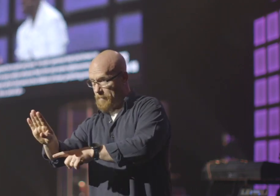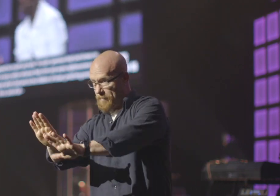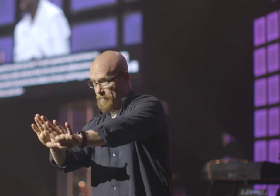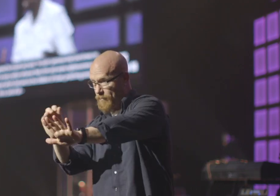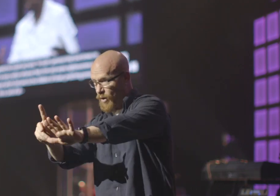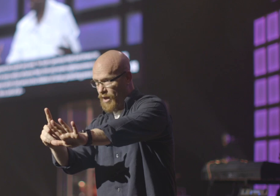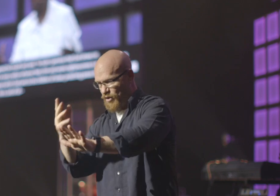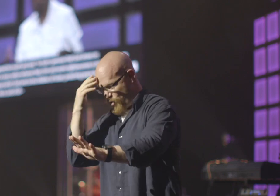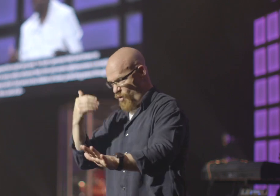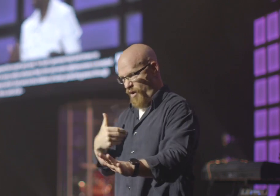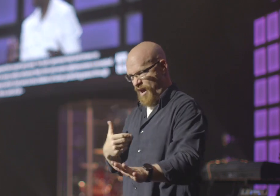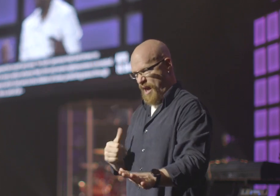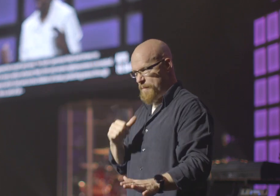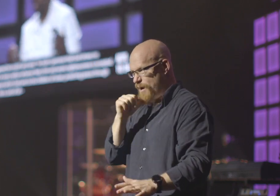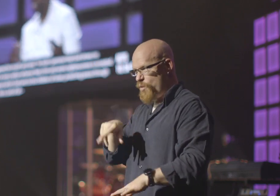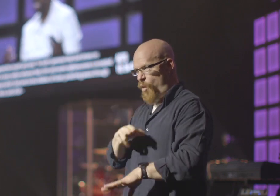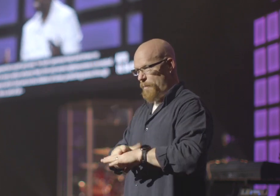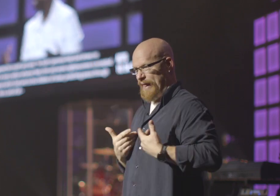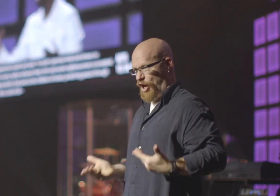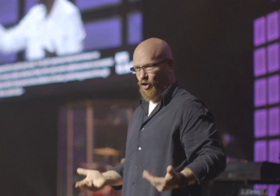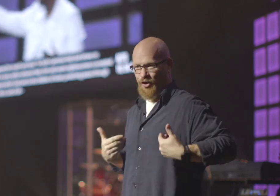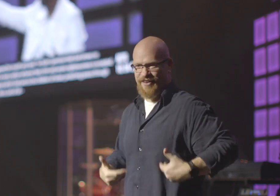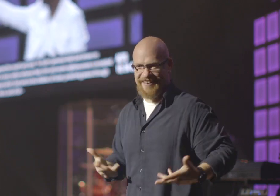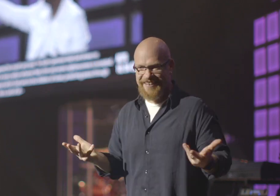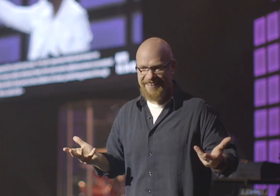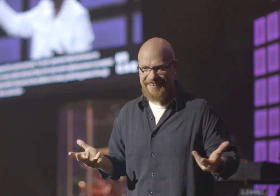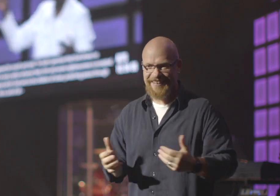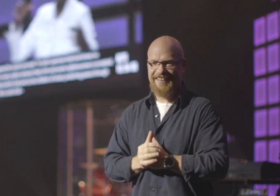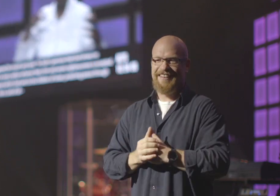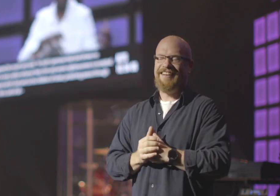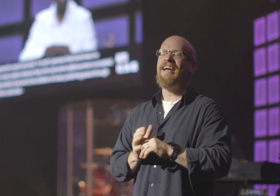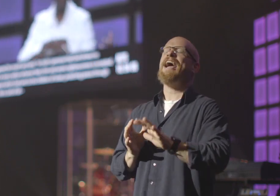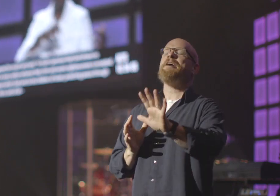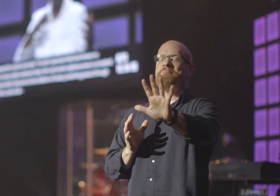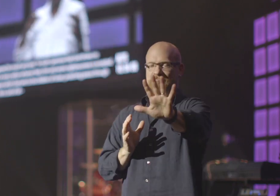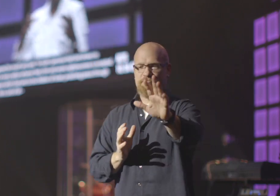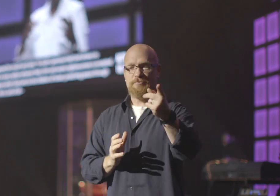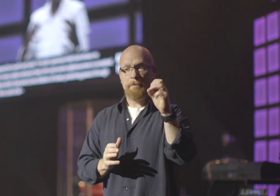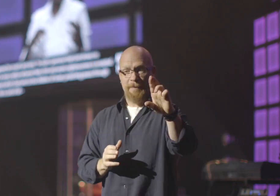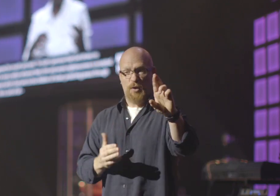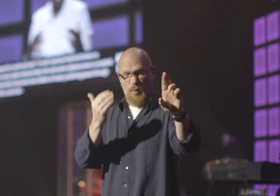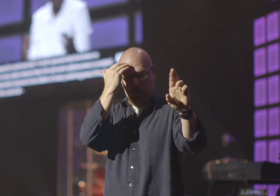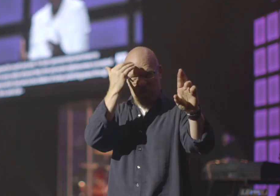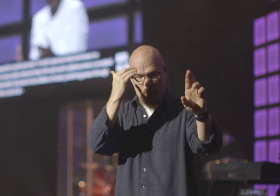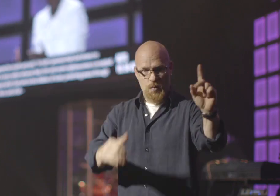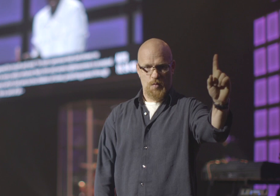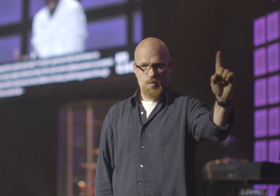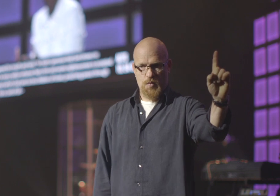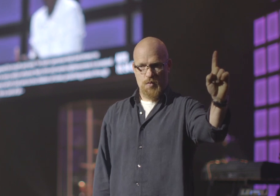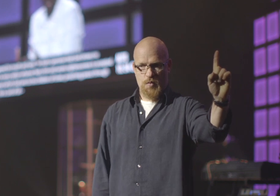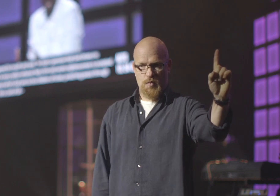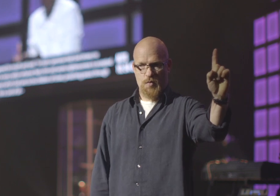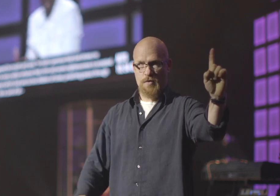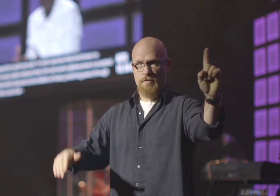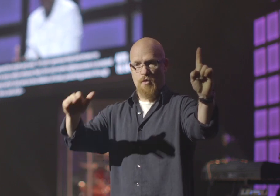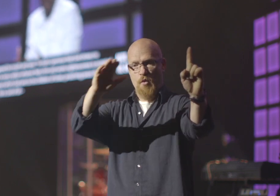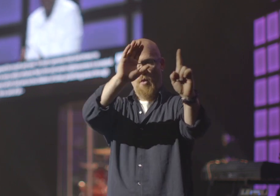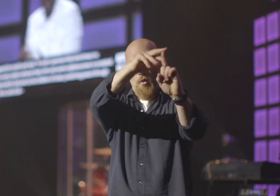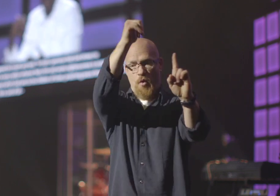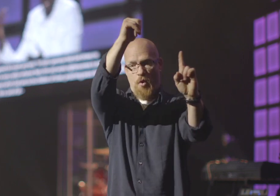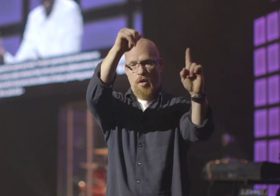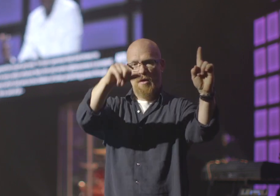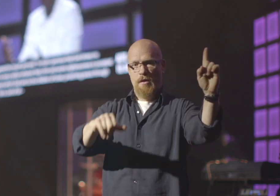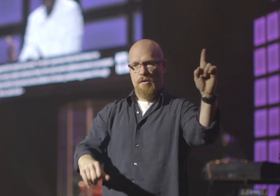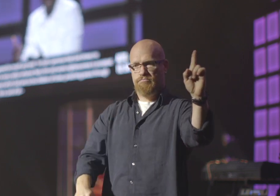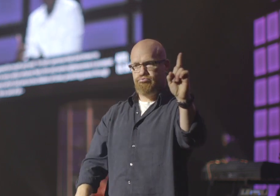here. So some people might be saying, well, what is he doing? And see, here we go. So Peter knew So that's the first thing what happened when they came into